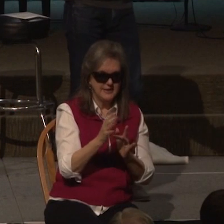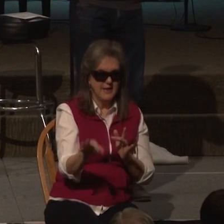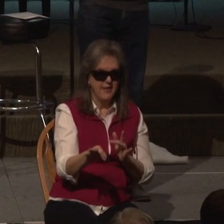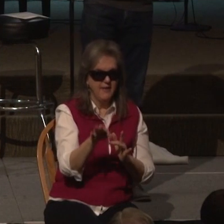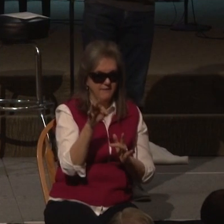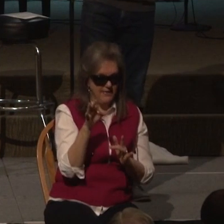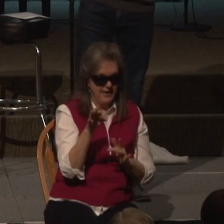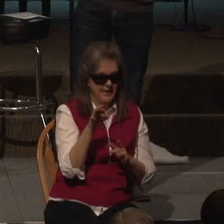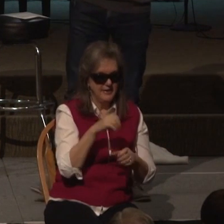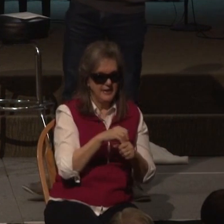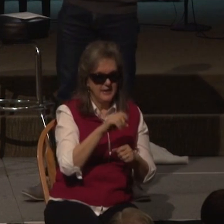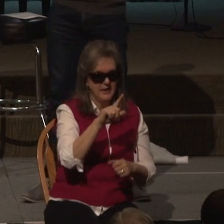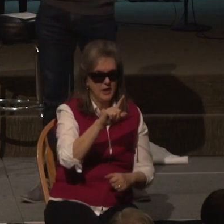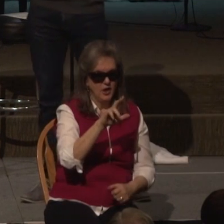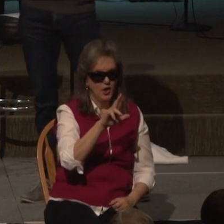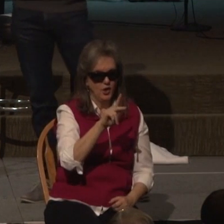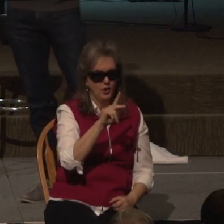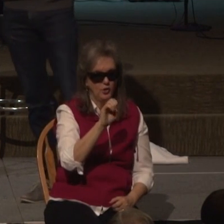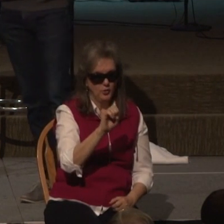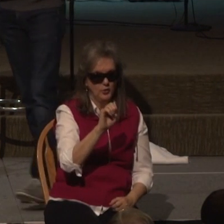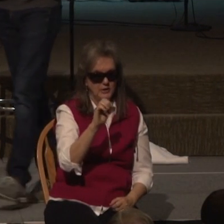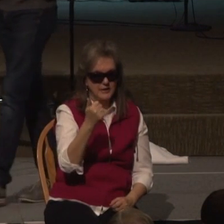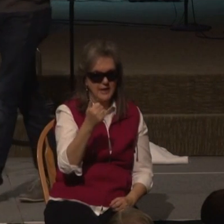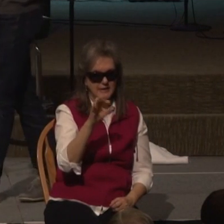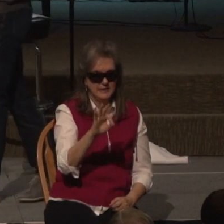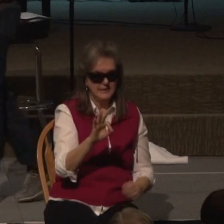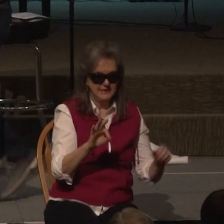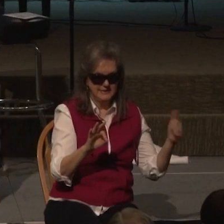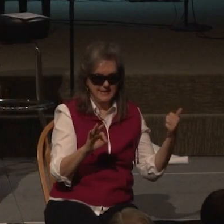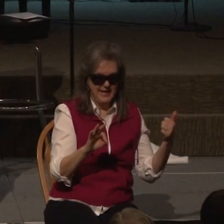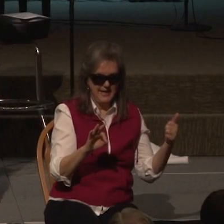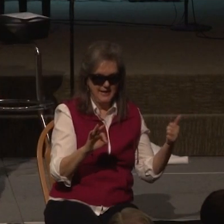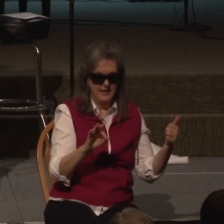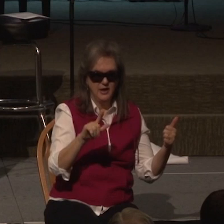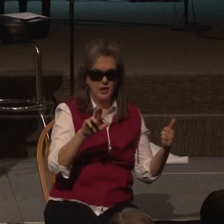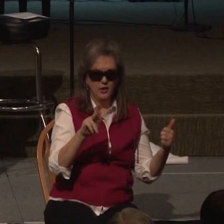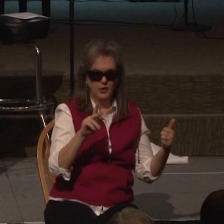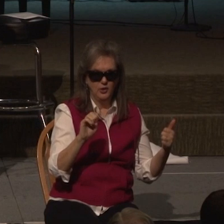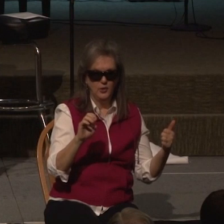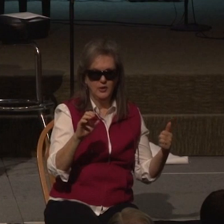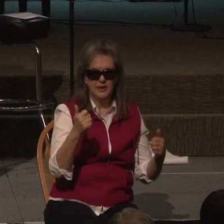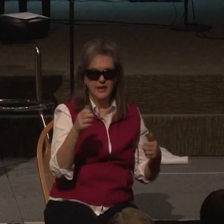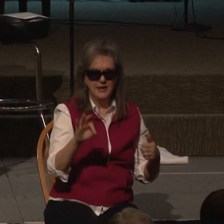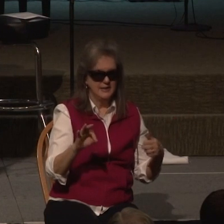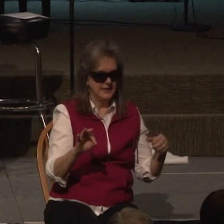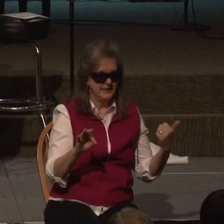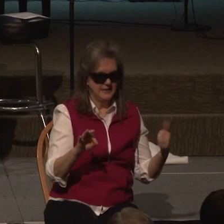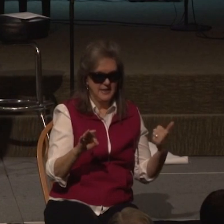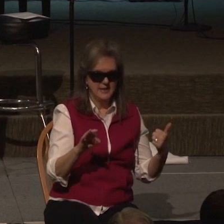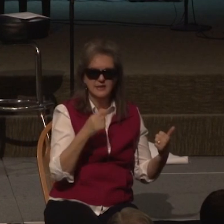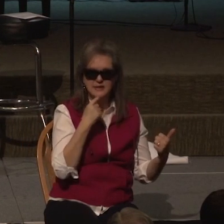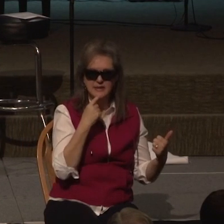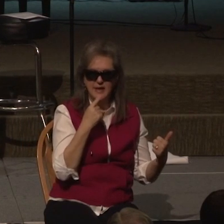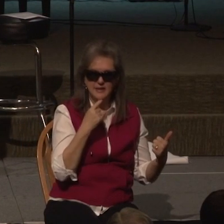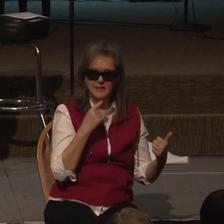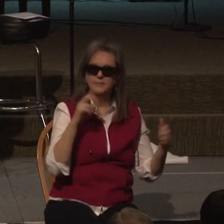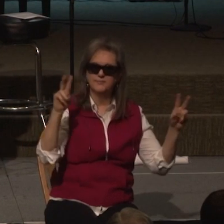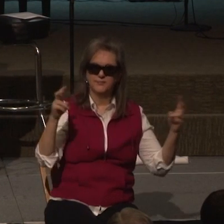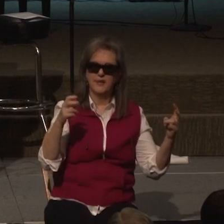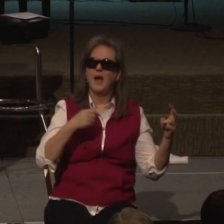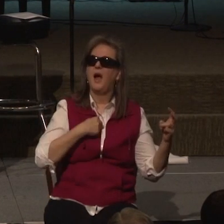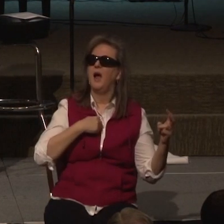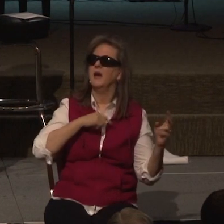can find in Luke 19:10. See, Luke 19:10 from Jesus' mouth says, I came to